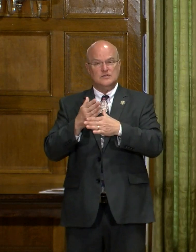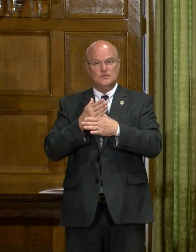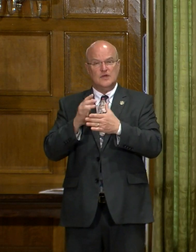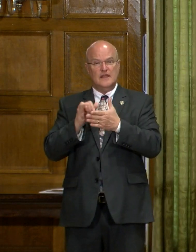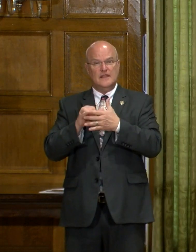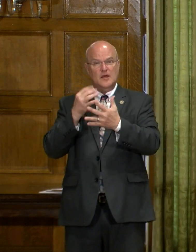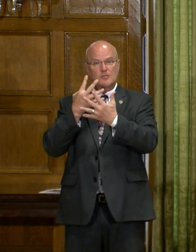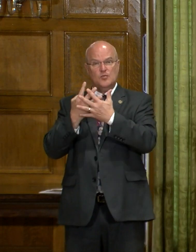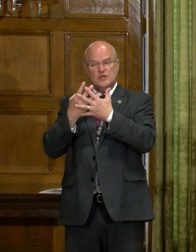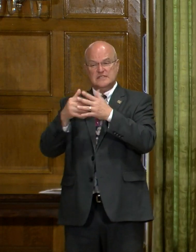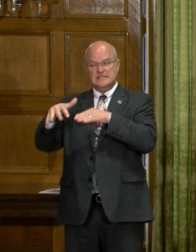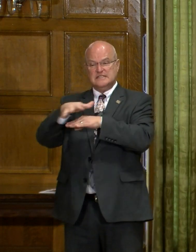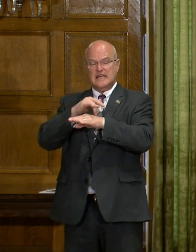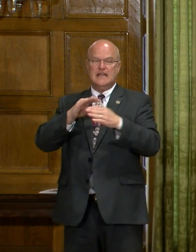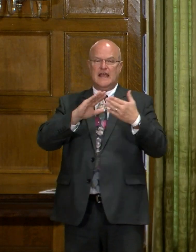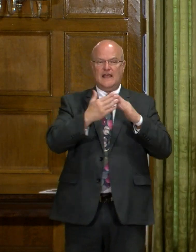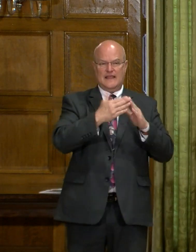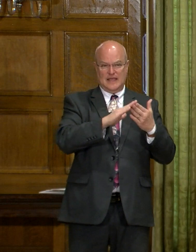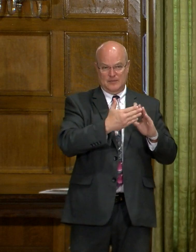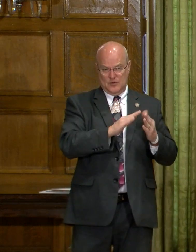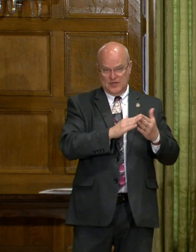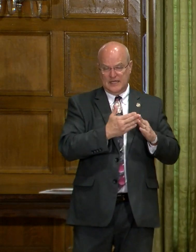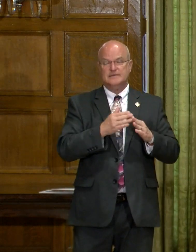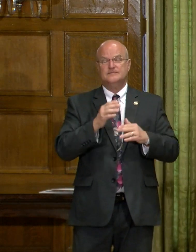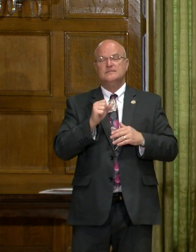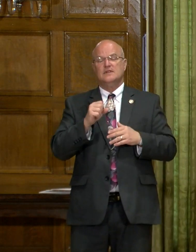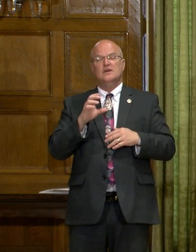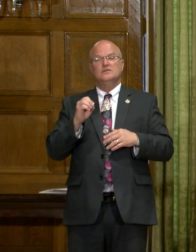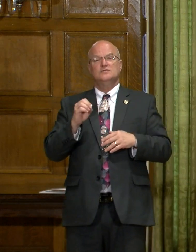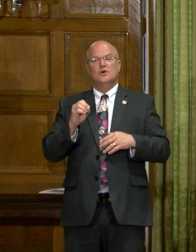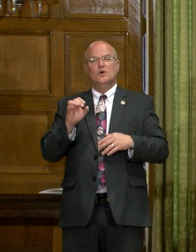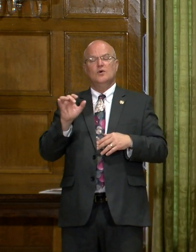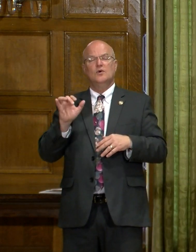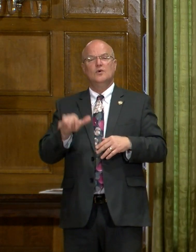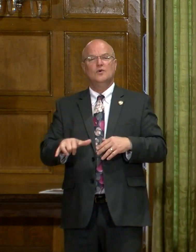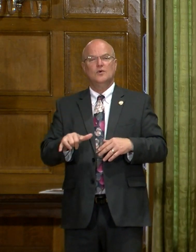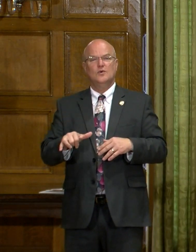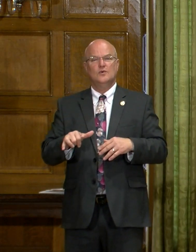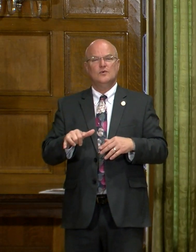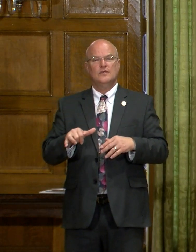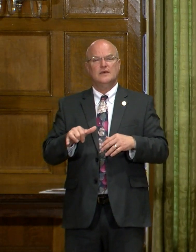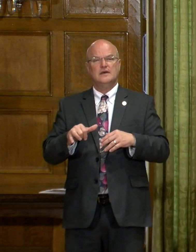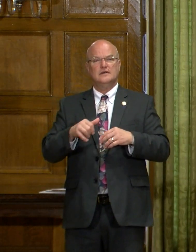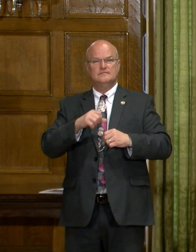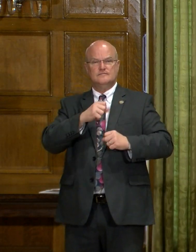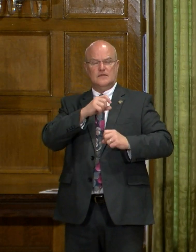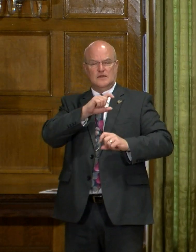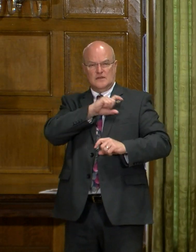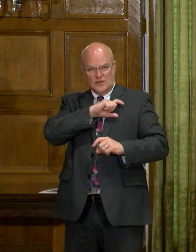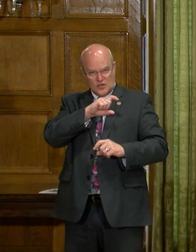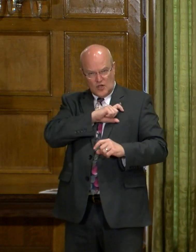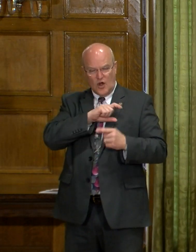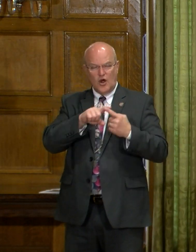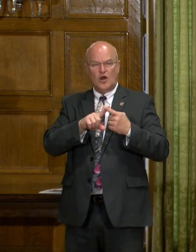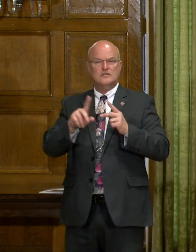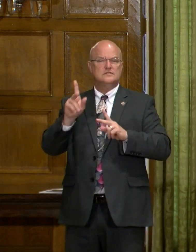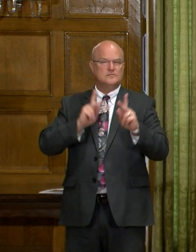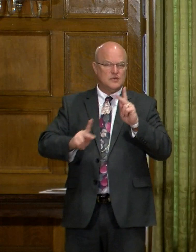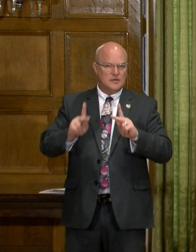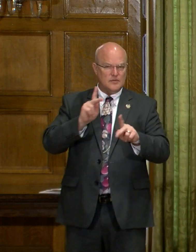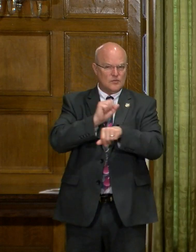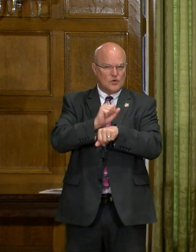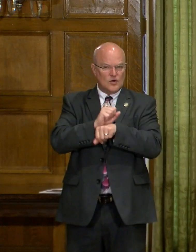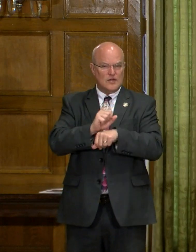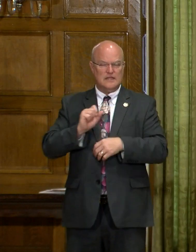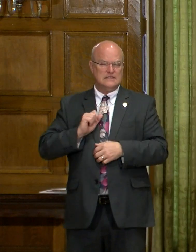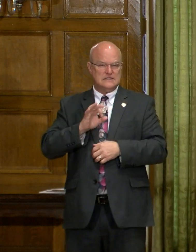the prison setting and the community, and you know, the guards and the personnel, the